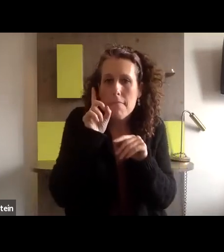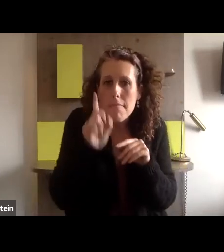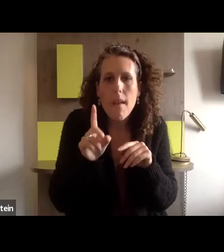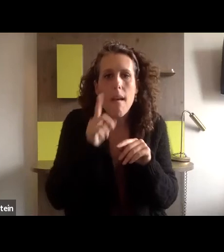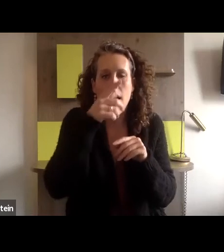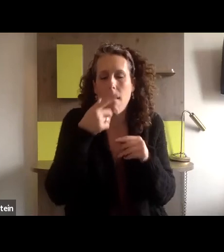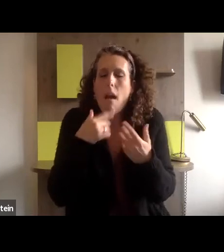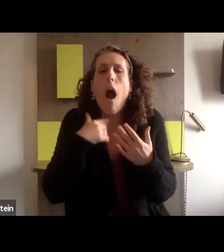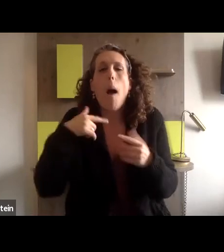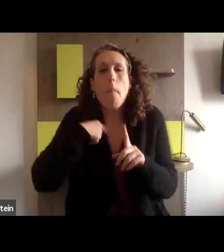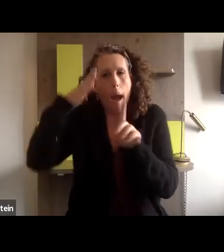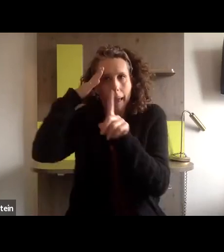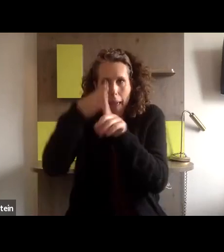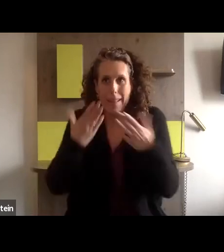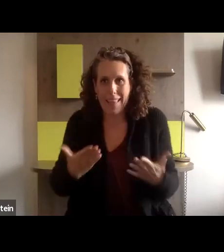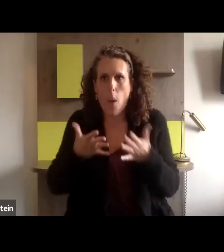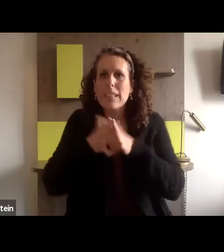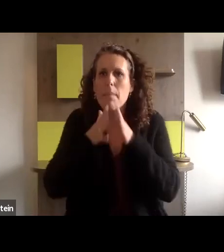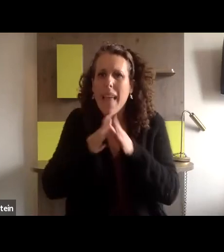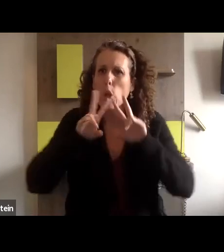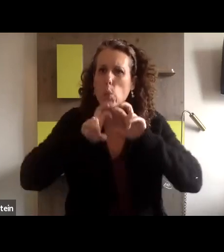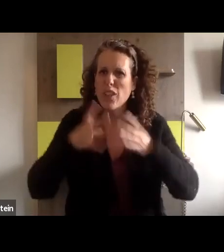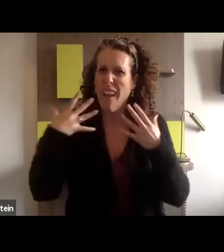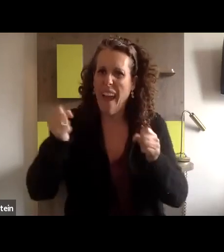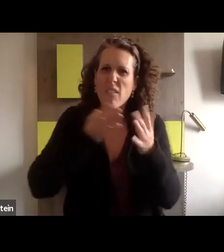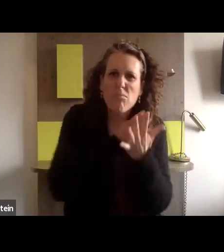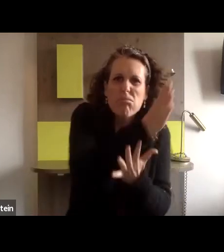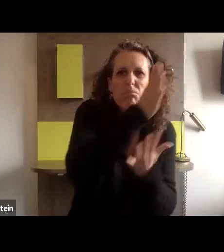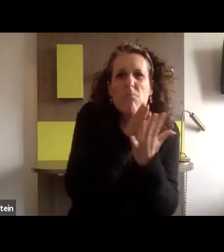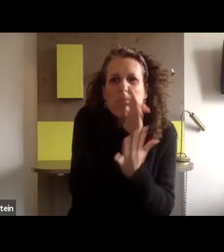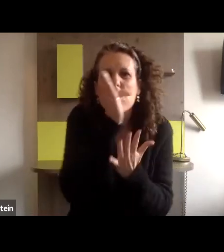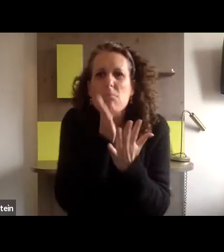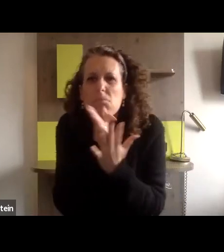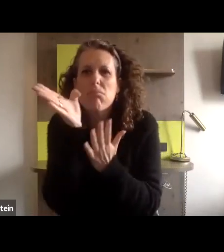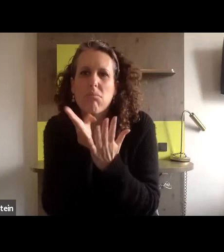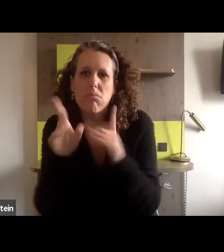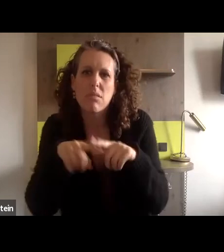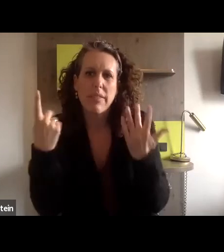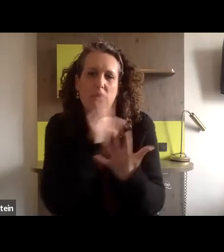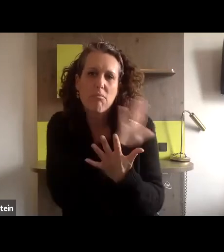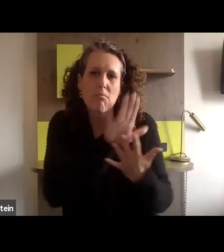of research that were clustered around this overall goal of the project.